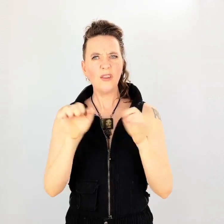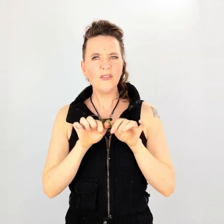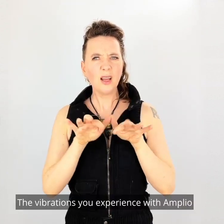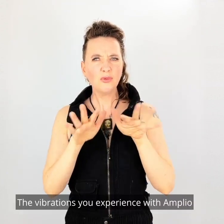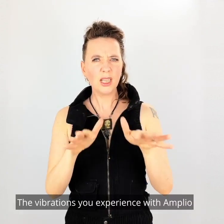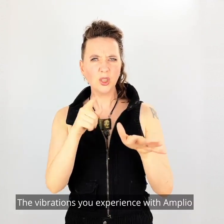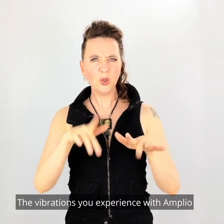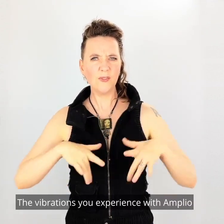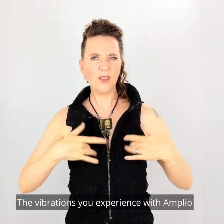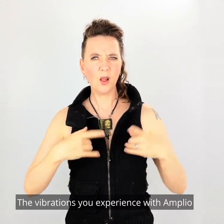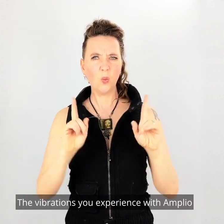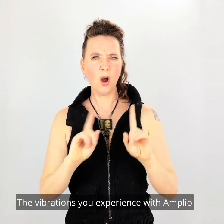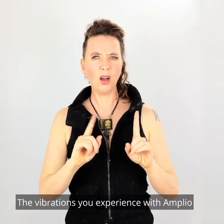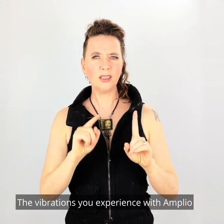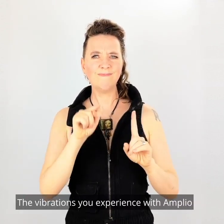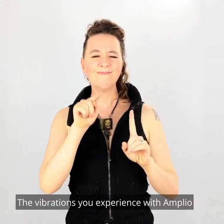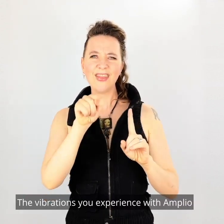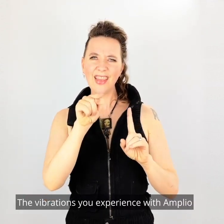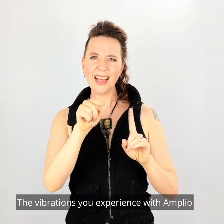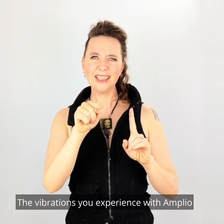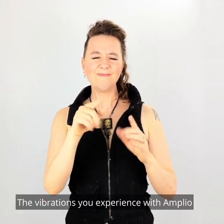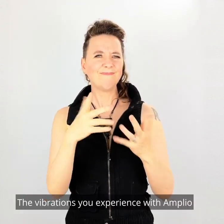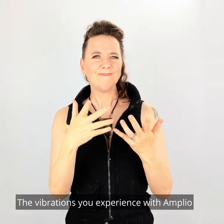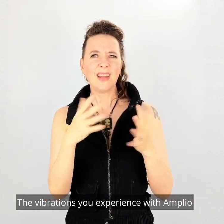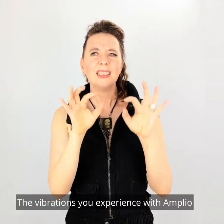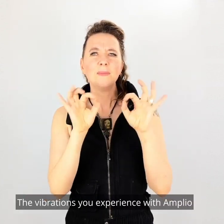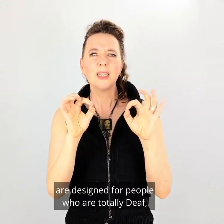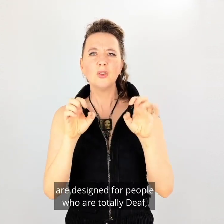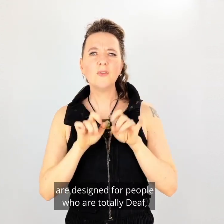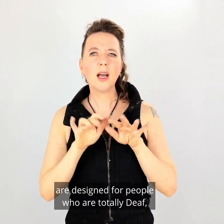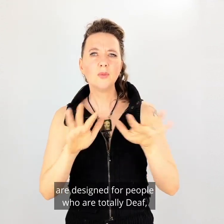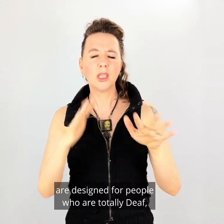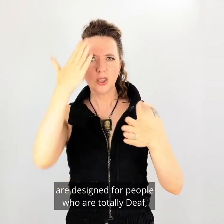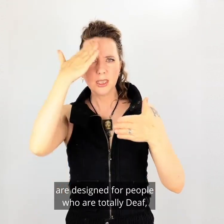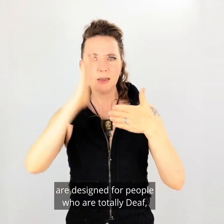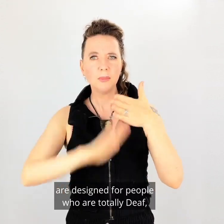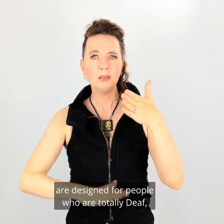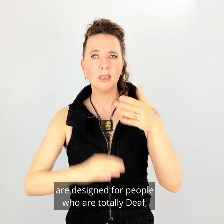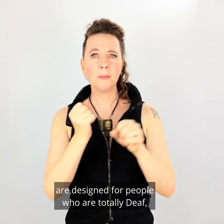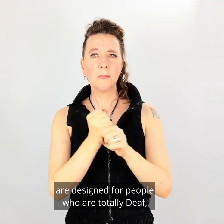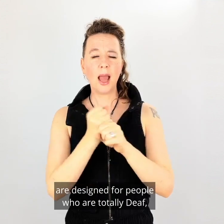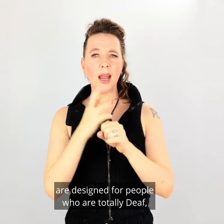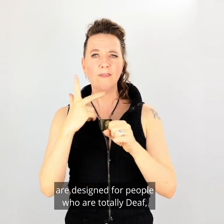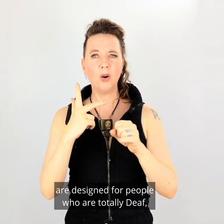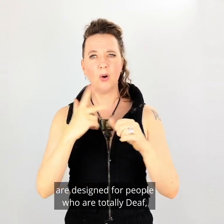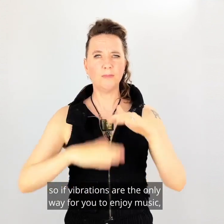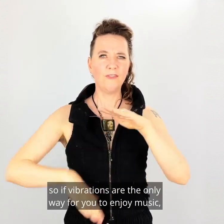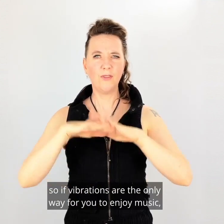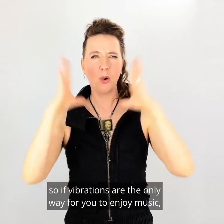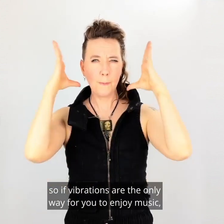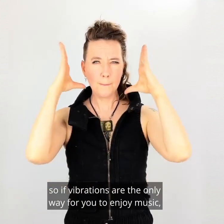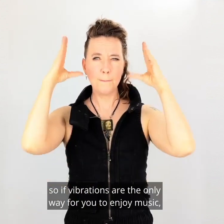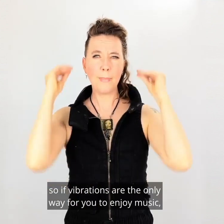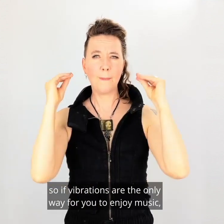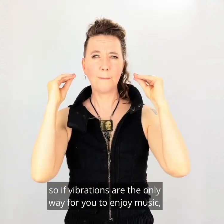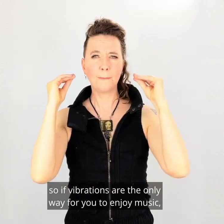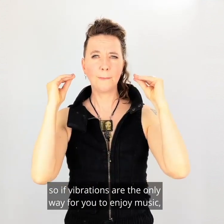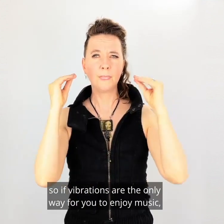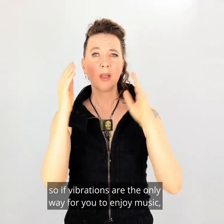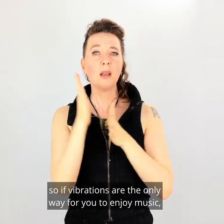The vibrations you experience with Amplio are designed for people who are totally deaf. So if vibrations are the only way for you